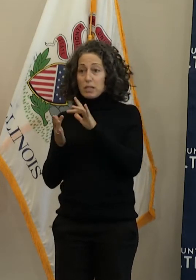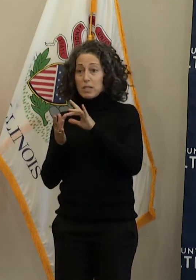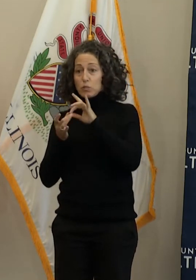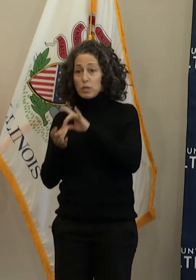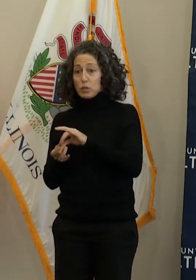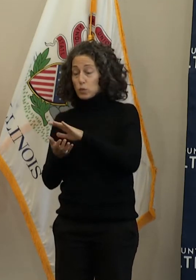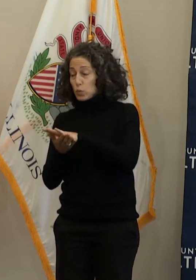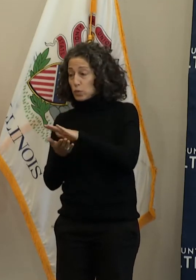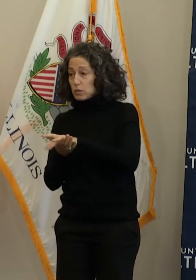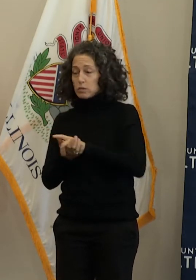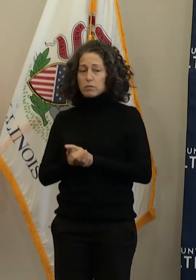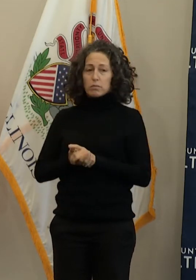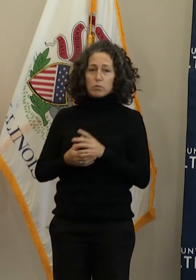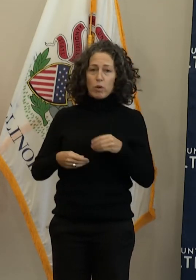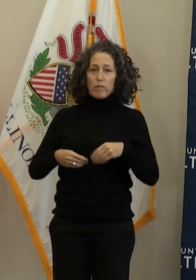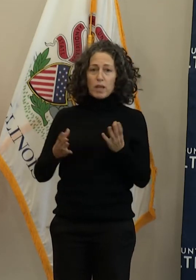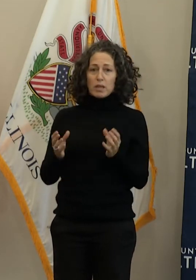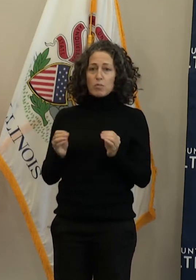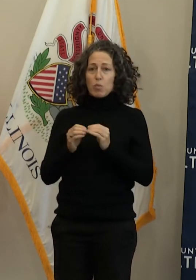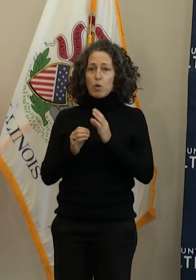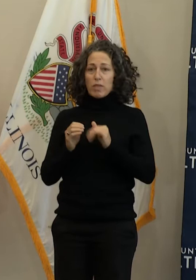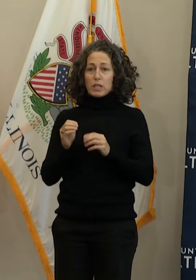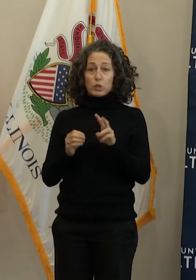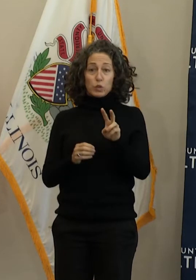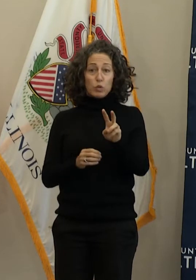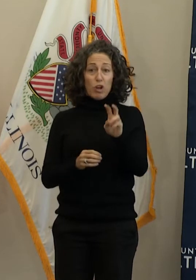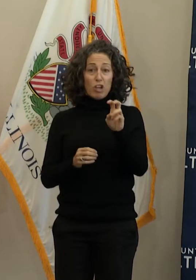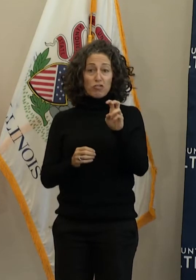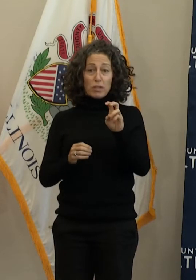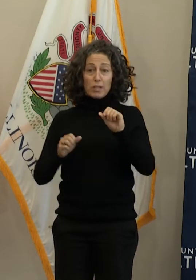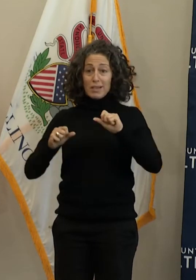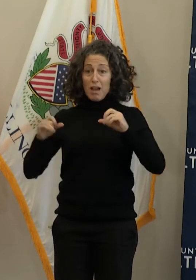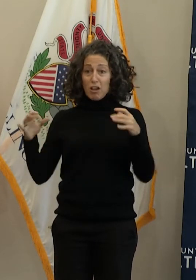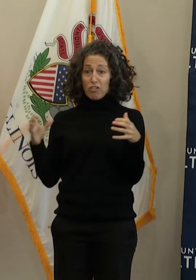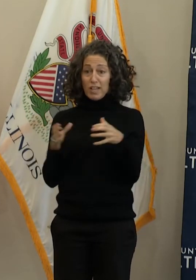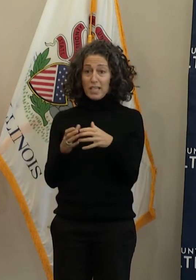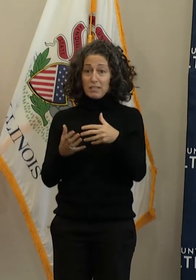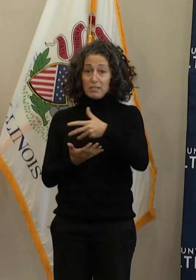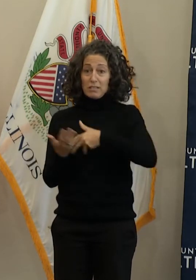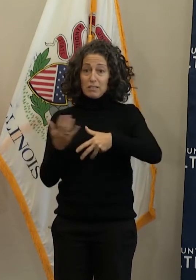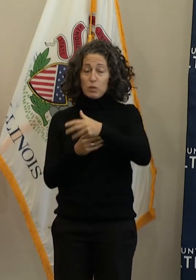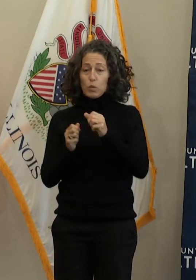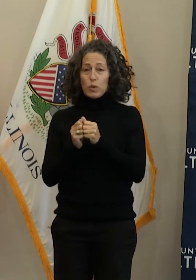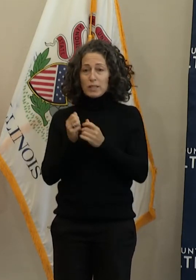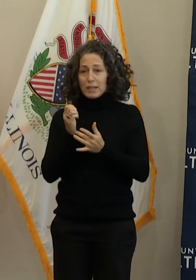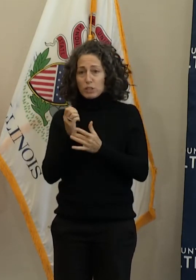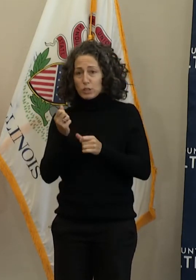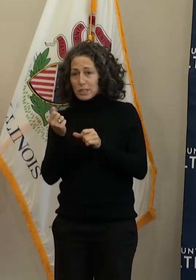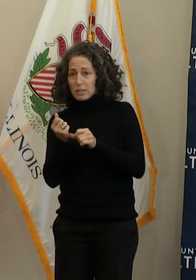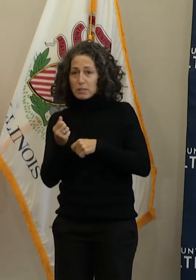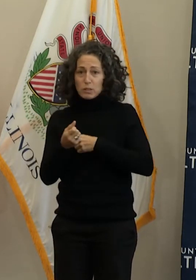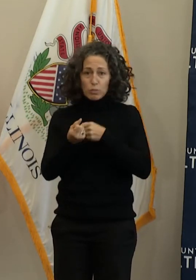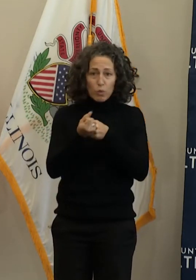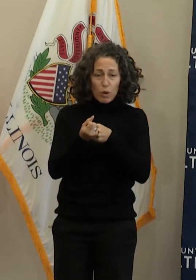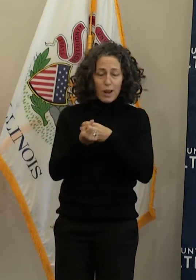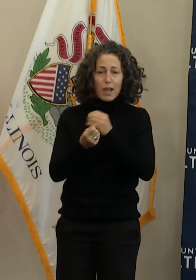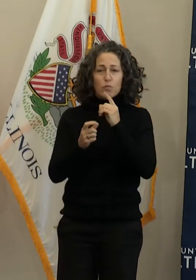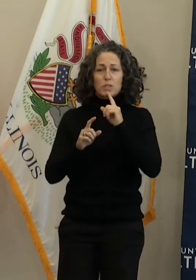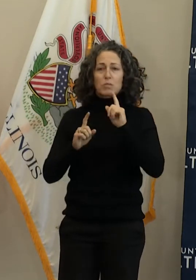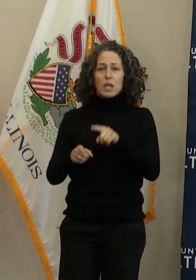schools. We've provided more than 200 congregate settings with ongoing technical assistance and support, responded to